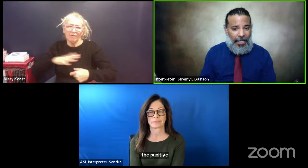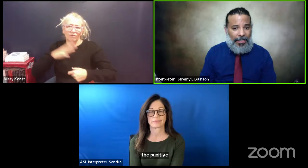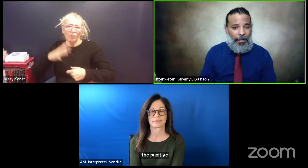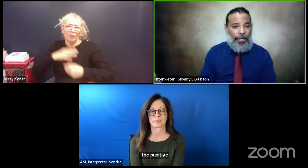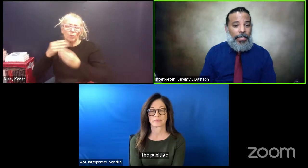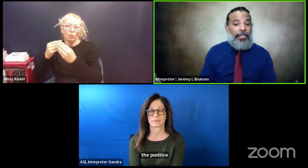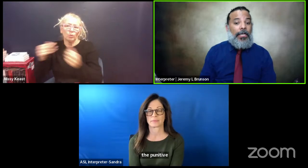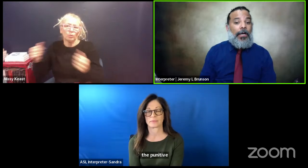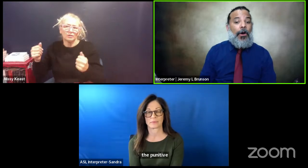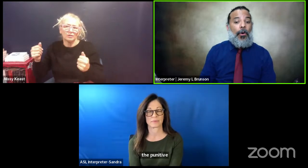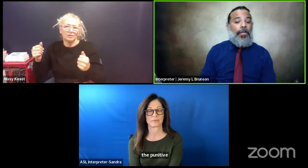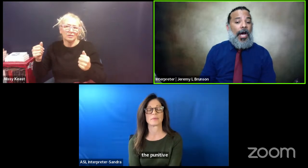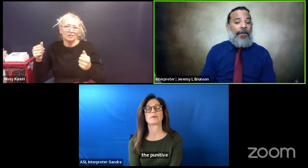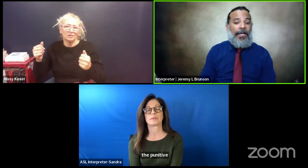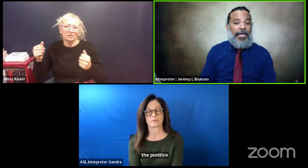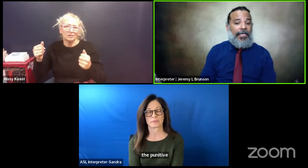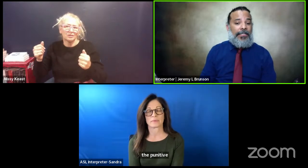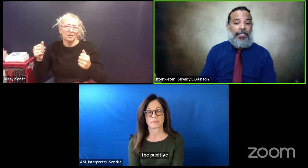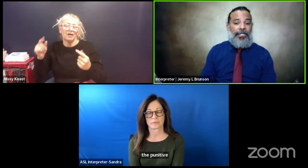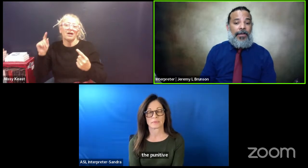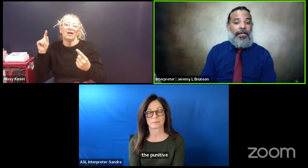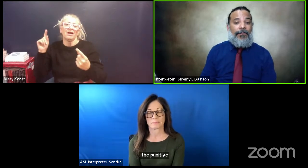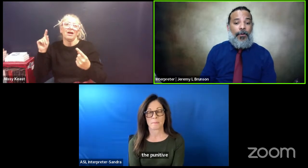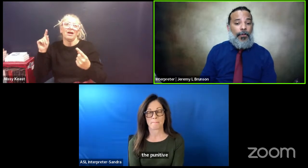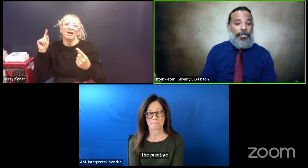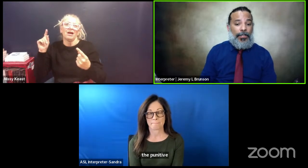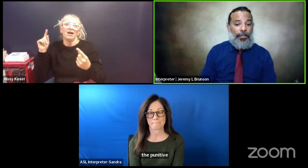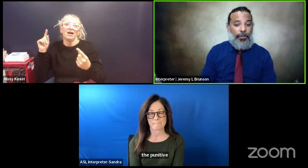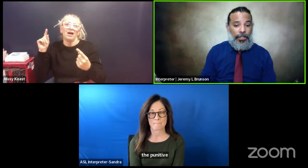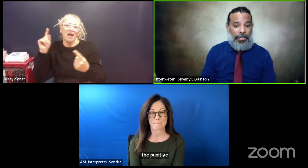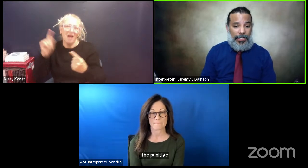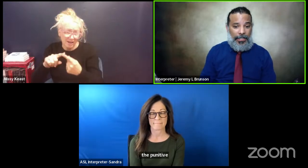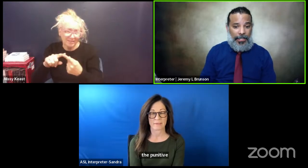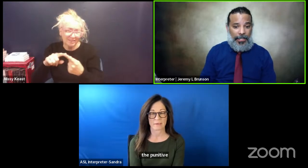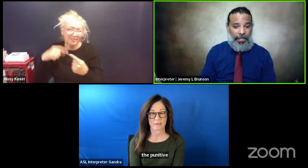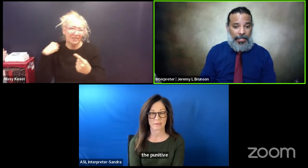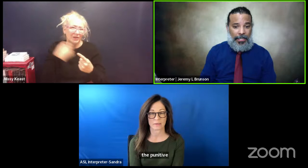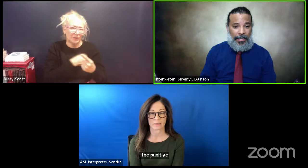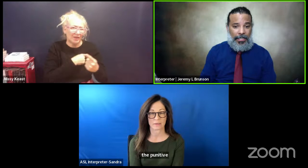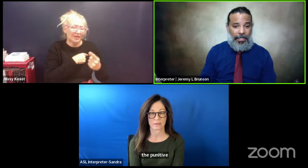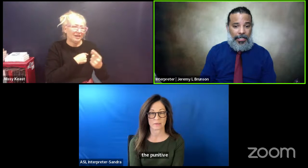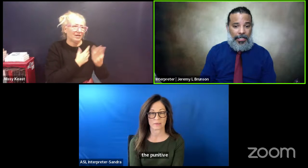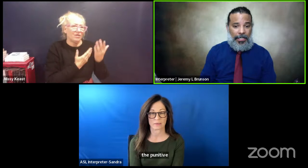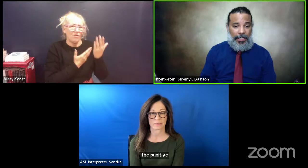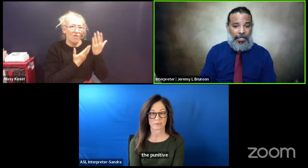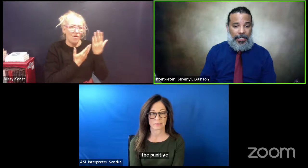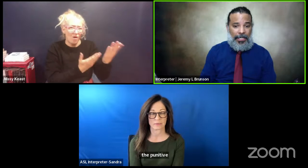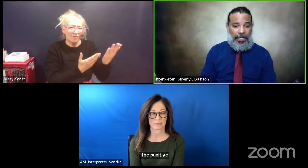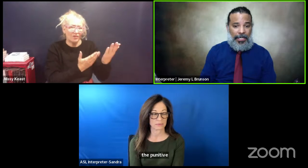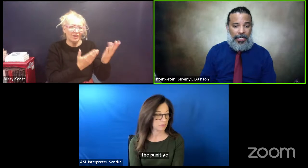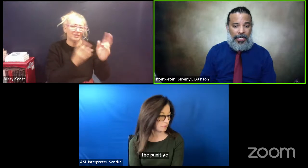recommend that we hold off on any discussion of an informal resolution